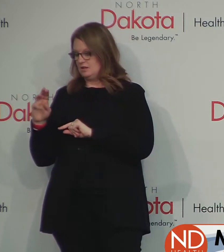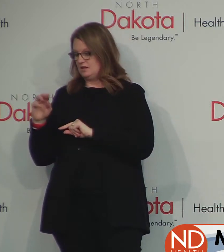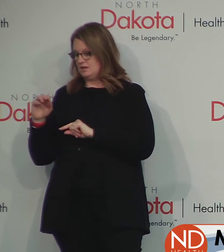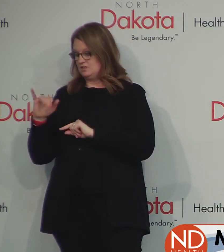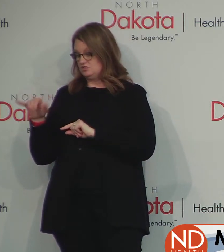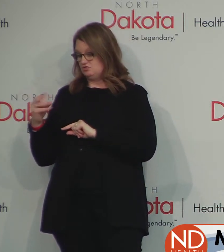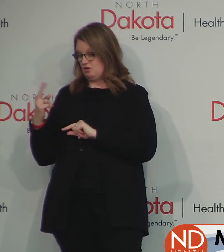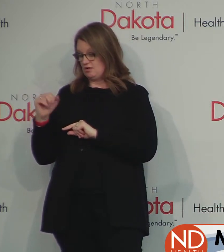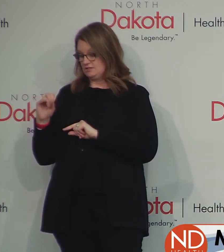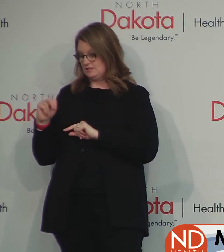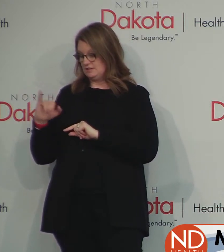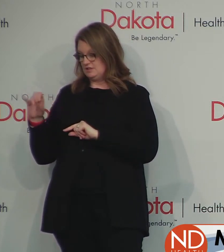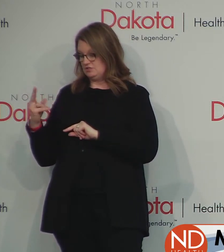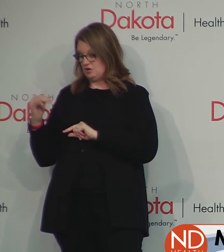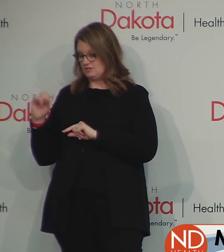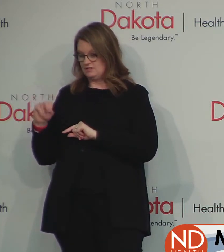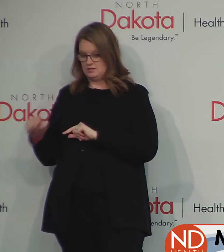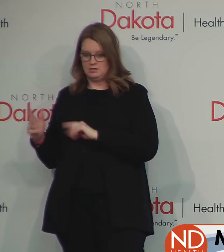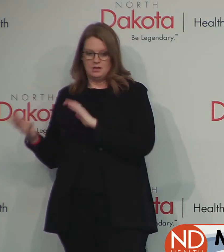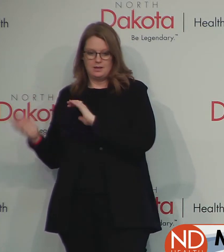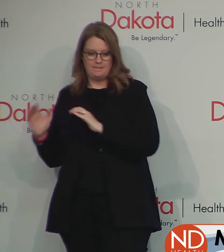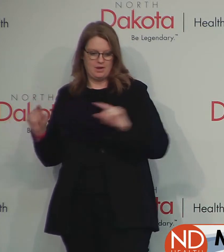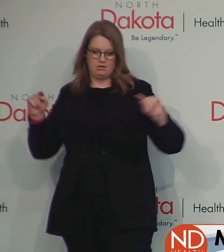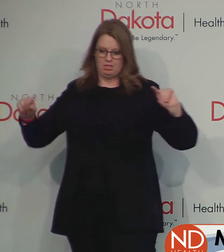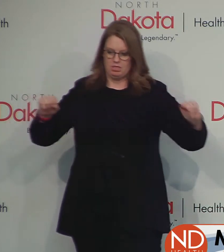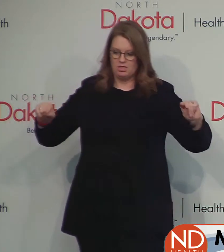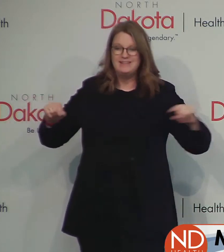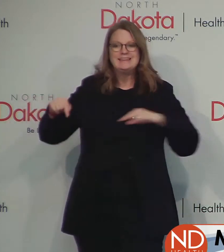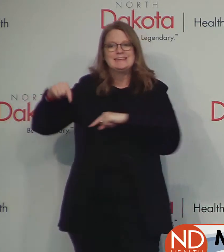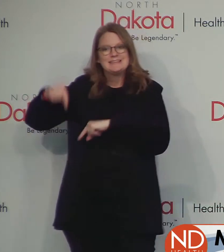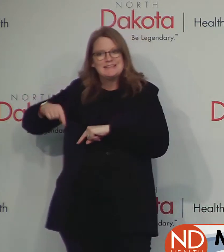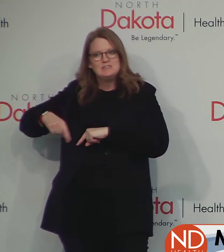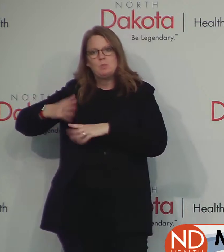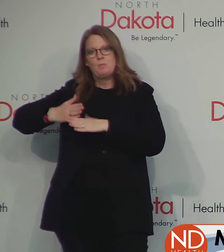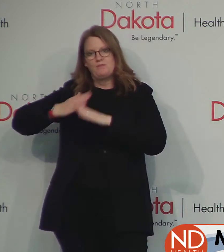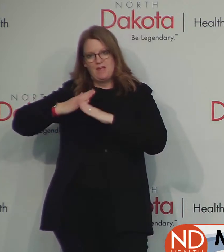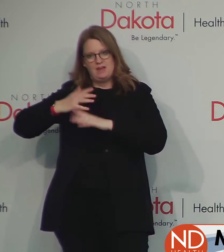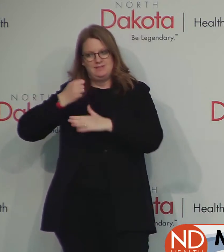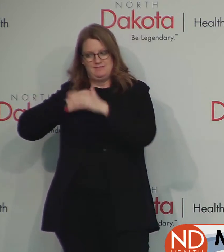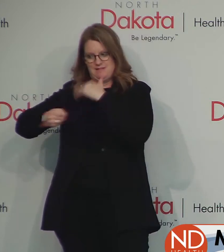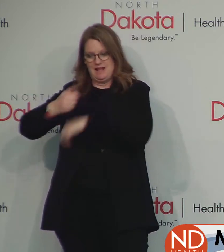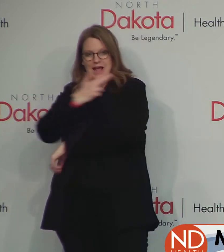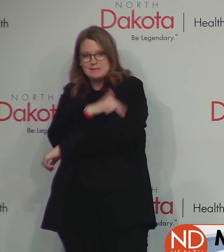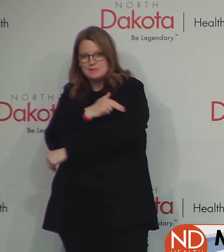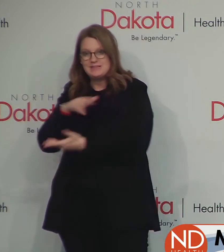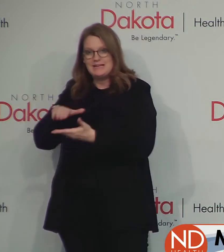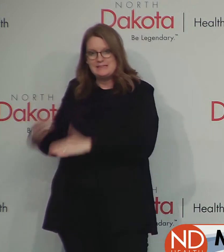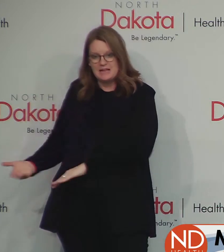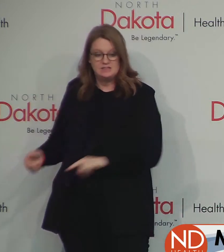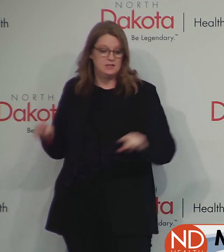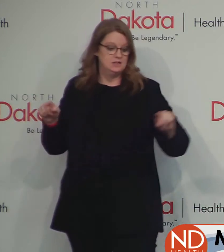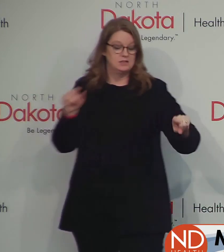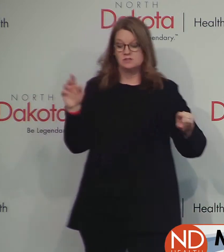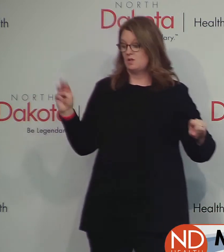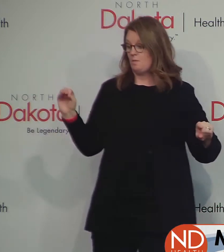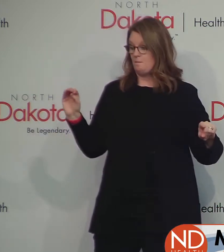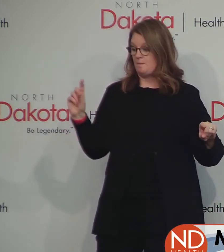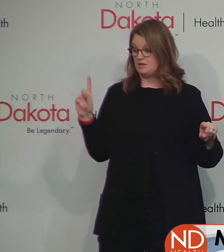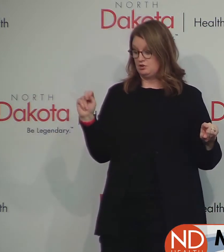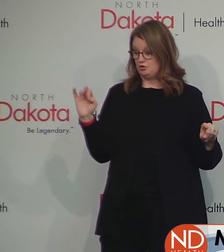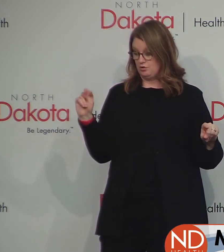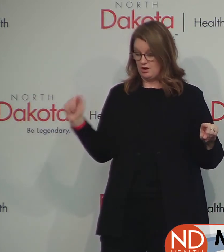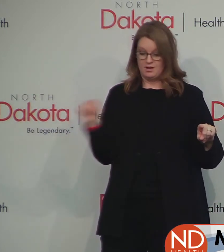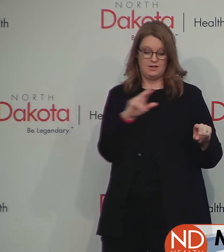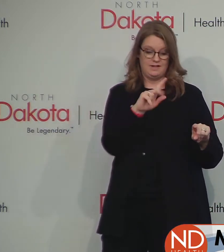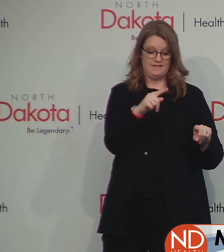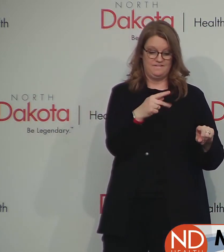and Pfizer, but this vaccine will prevent hospitalizations and deaths. And also the Moderna and Pfizer vaccine, when they were in